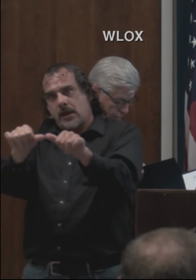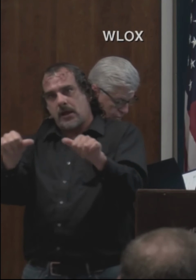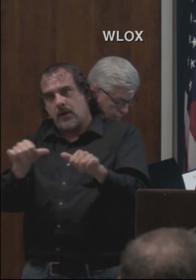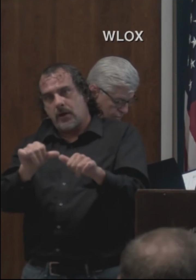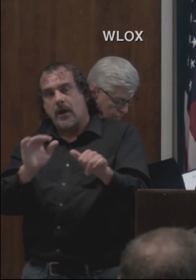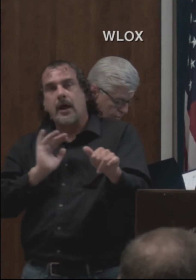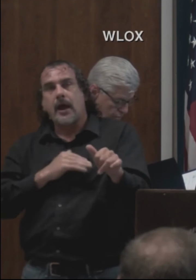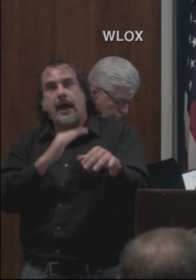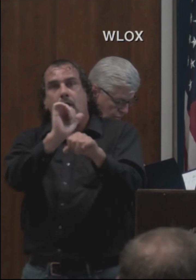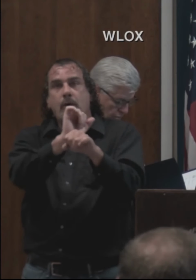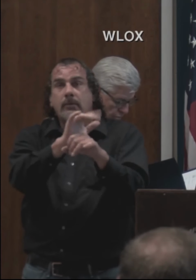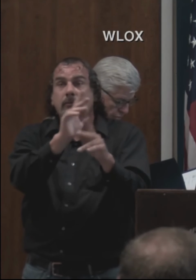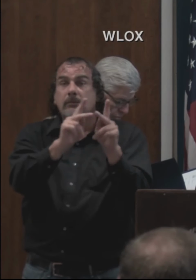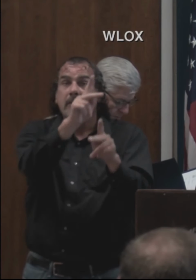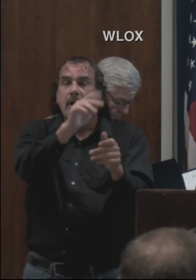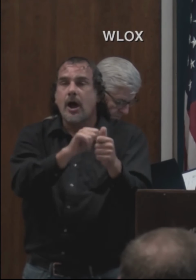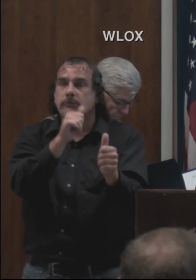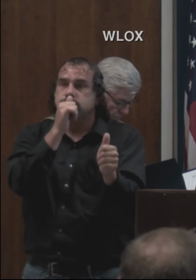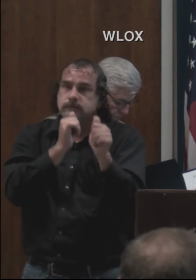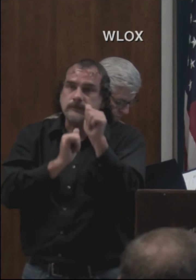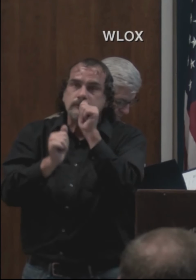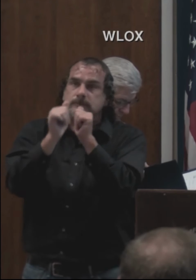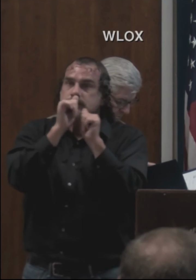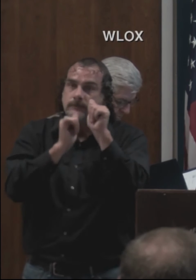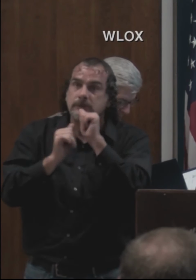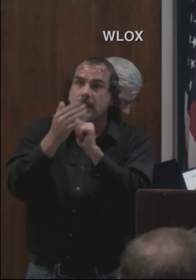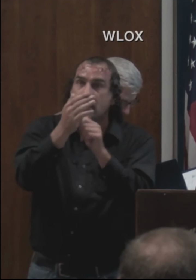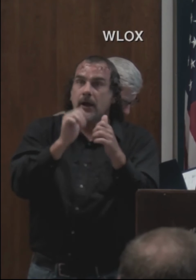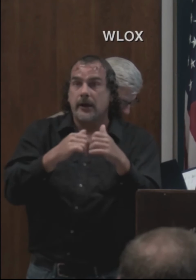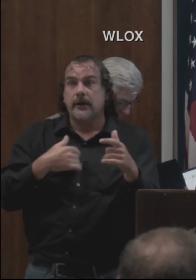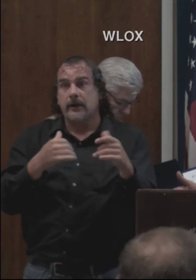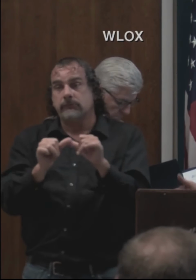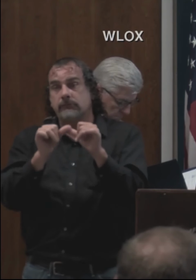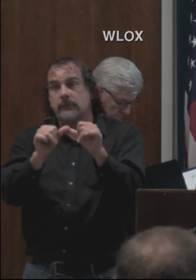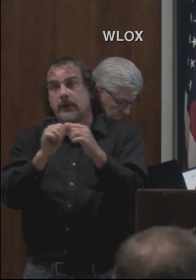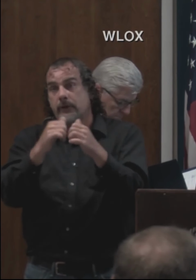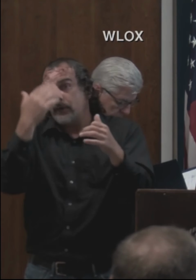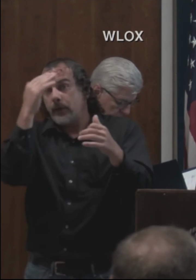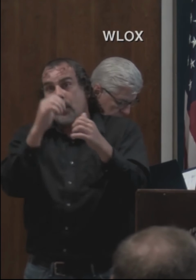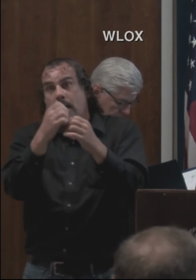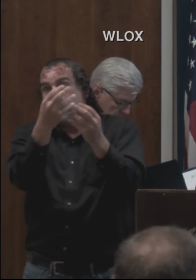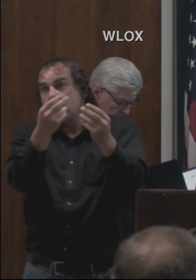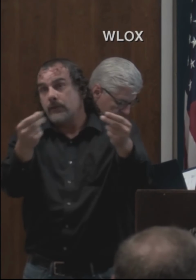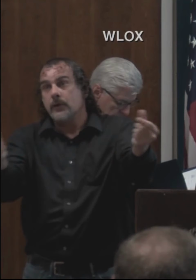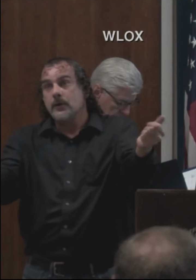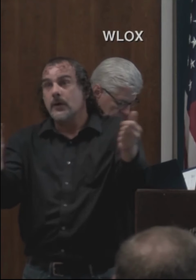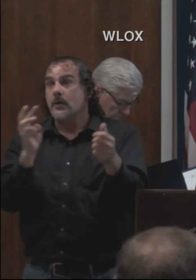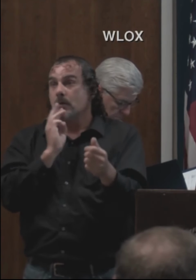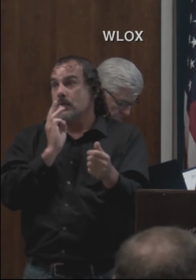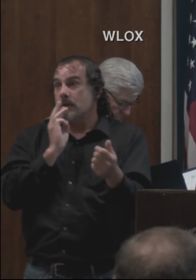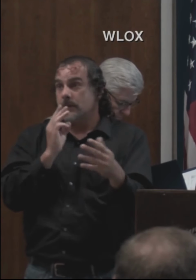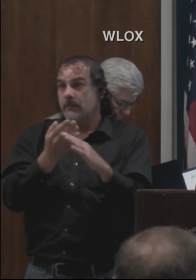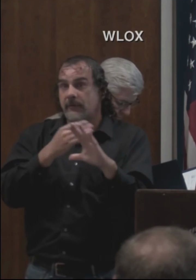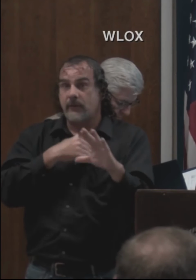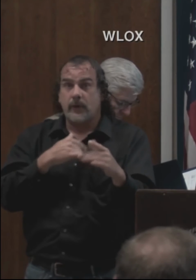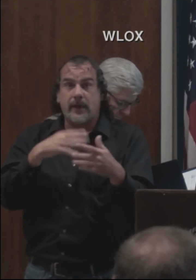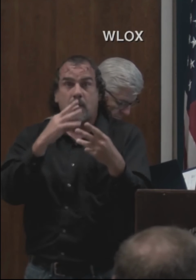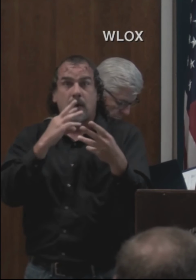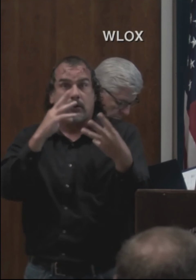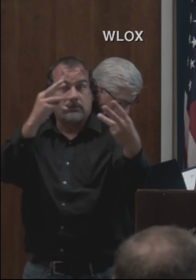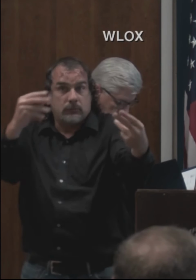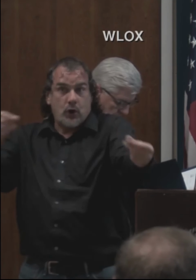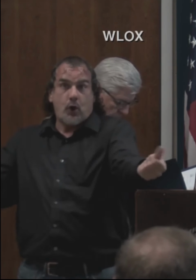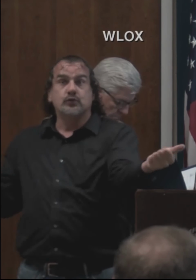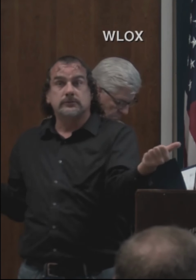Our people there are suffering and will continue to suffer now for another unknown period of time. It may be another month before we get the water off our